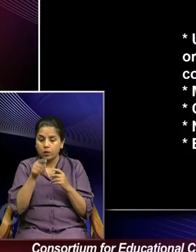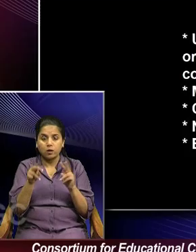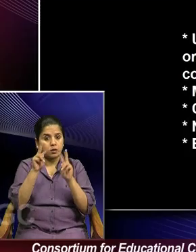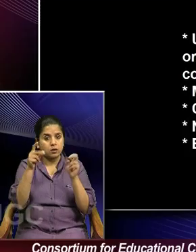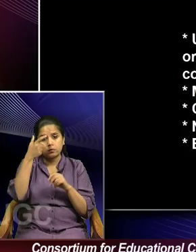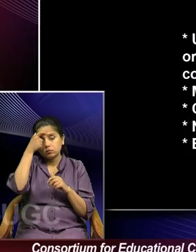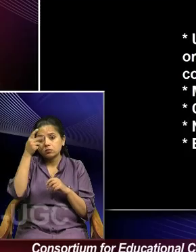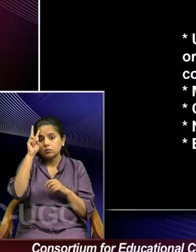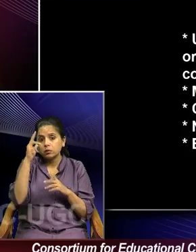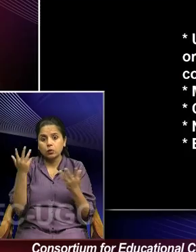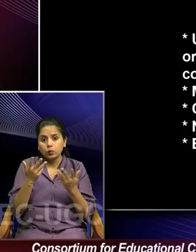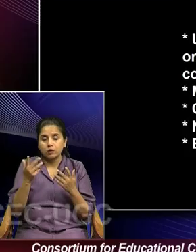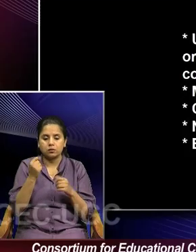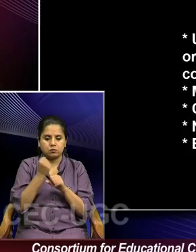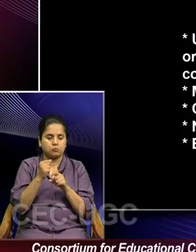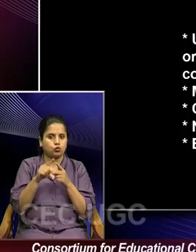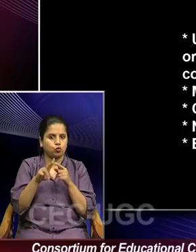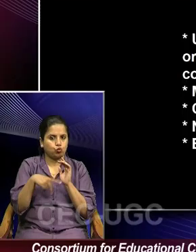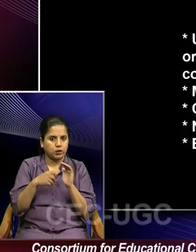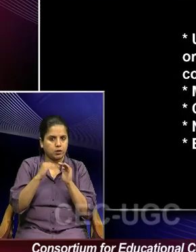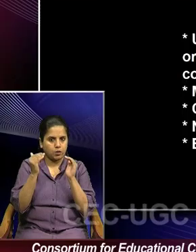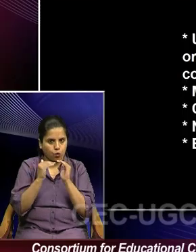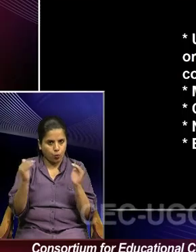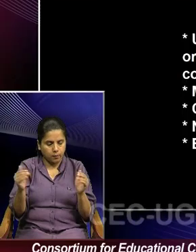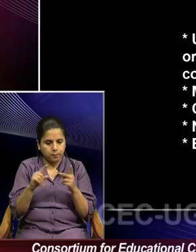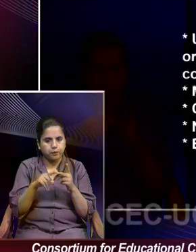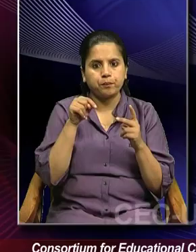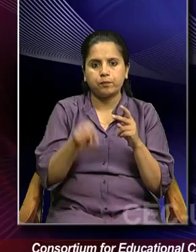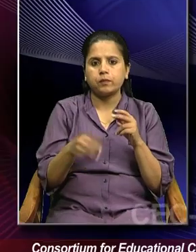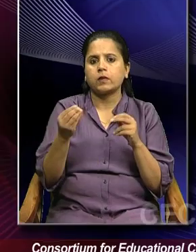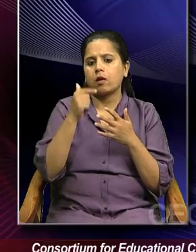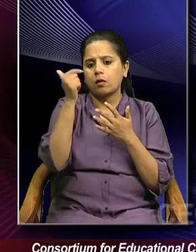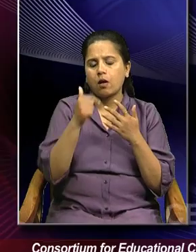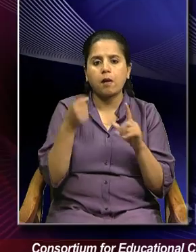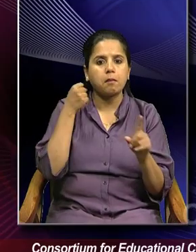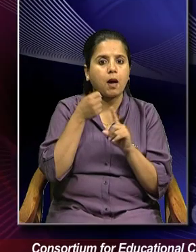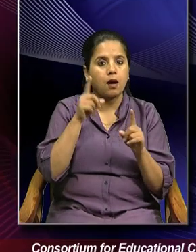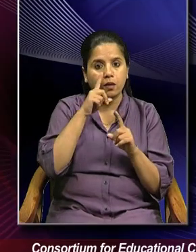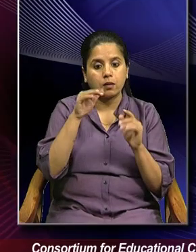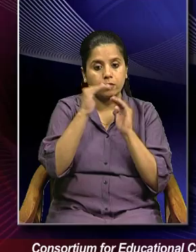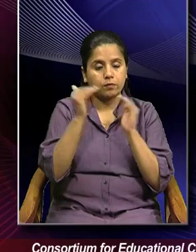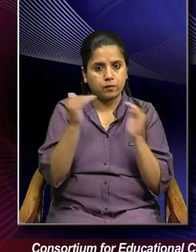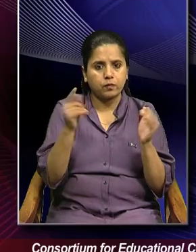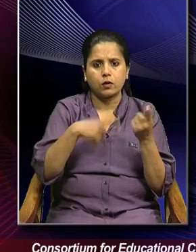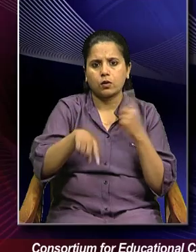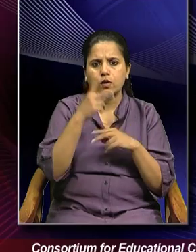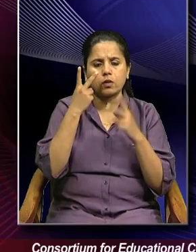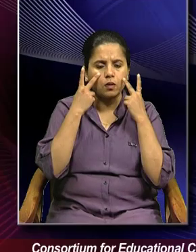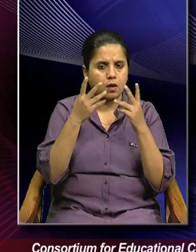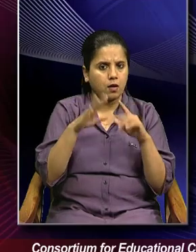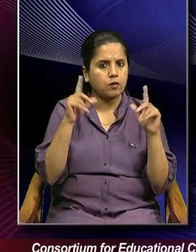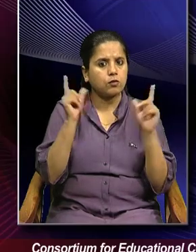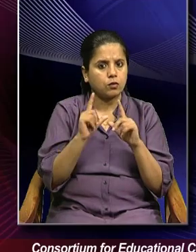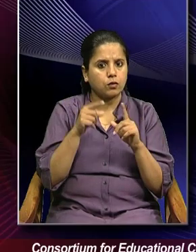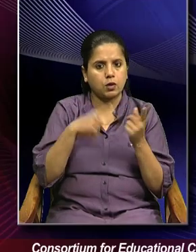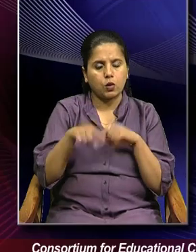concerning gender equality or factors impacting gender equality have also witnessed changes